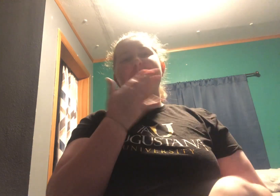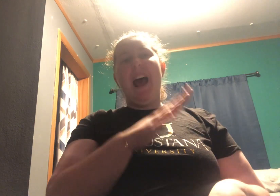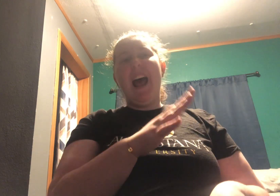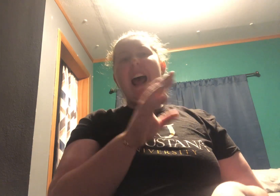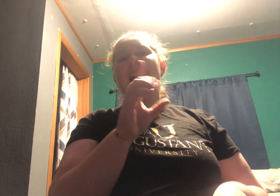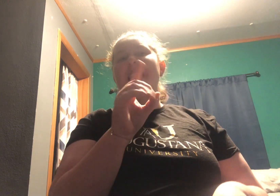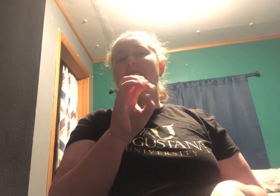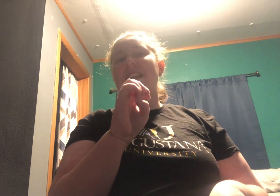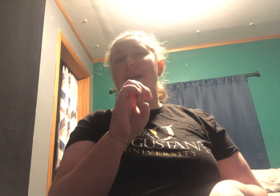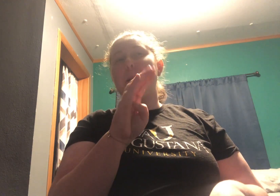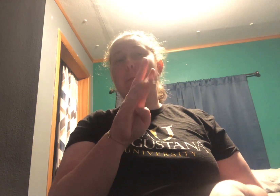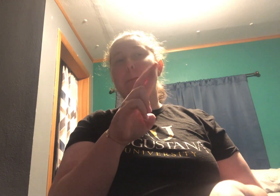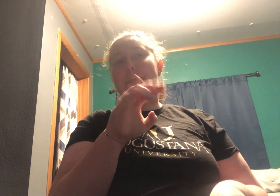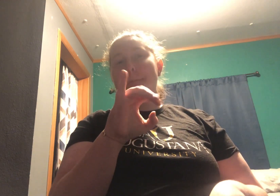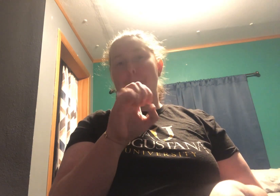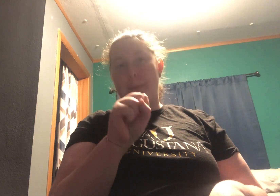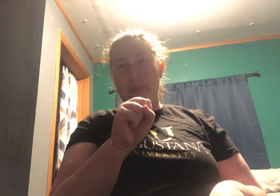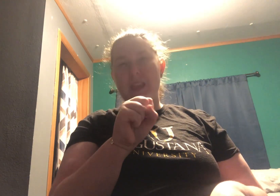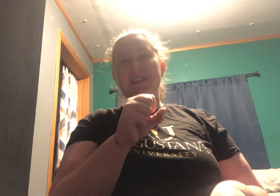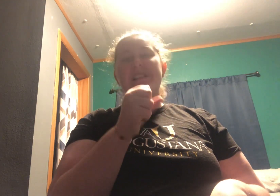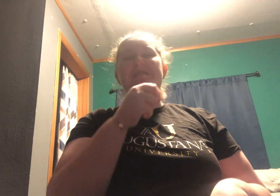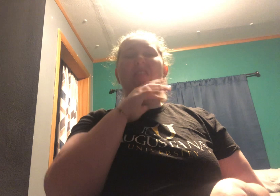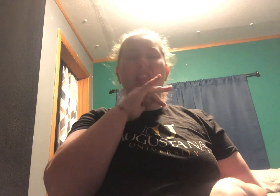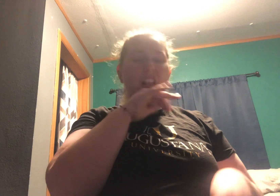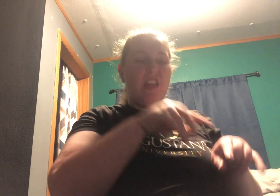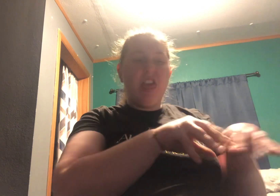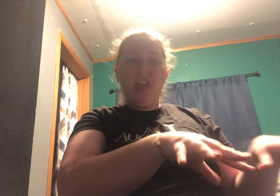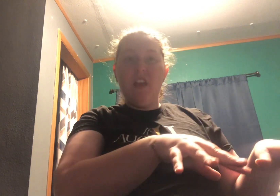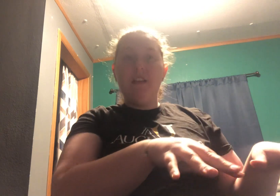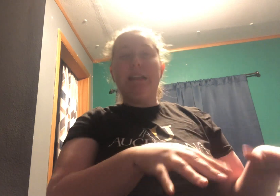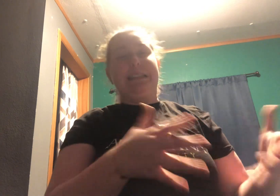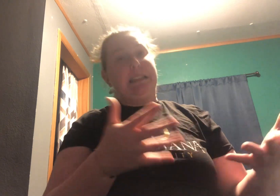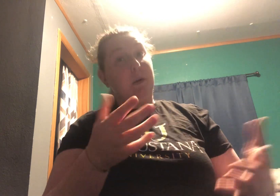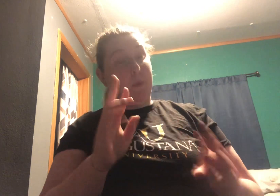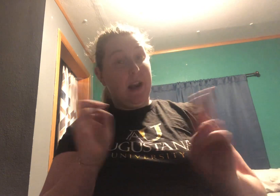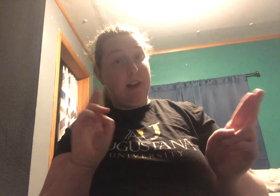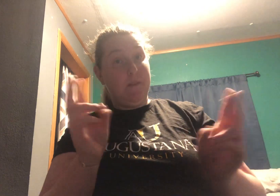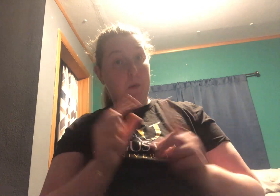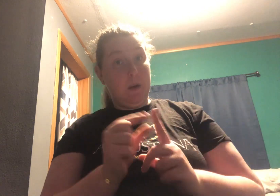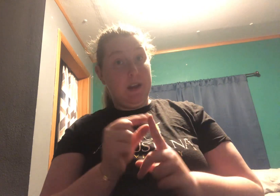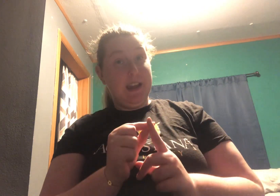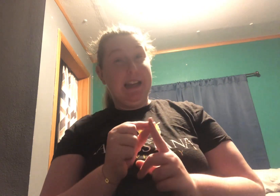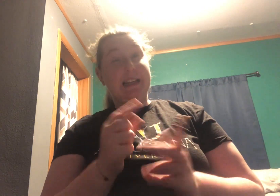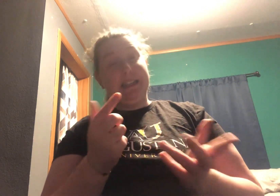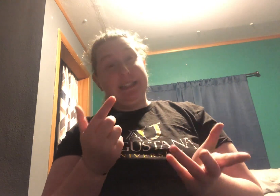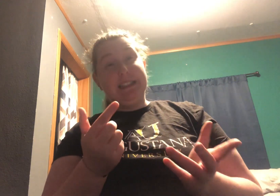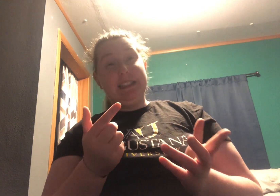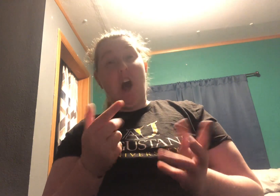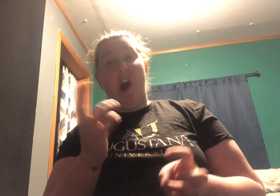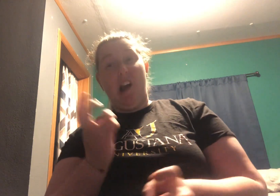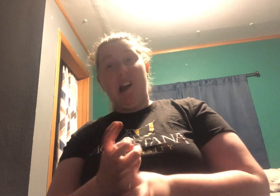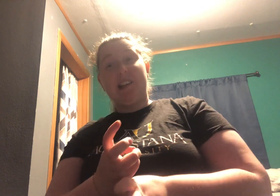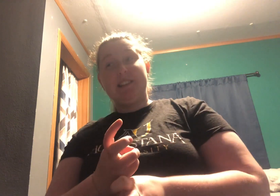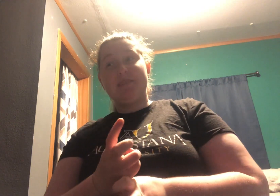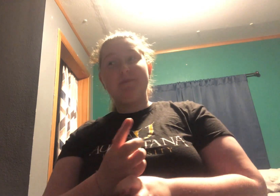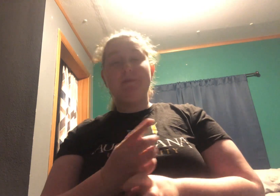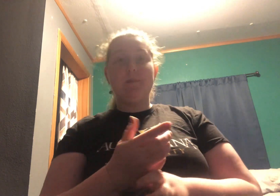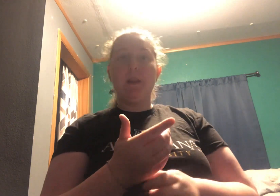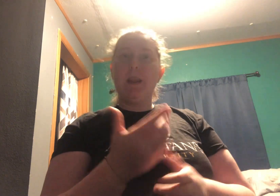you ready for the word? It's a hard word. There's a silent. Well, I shouldn't give away the next few words, but well, I'll tell you.